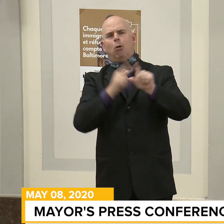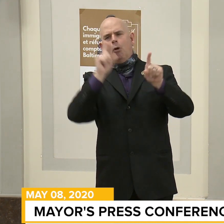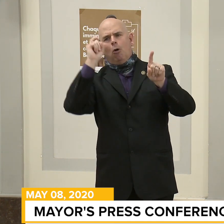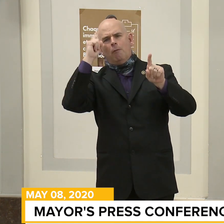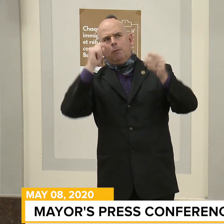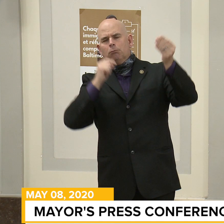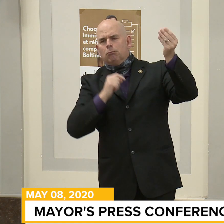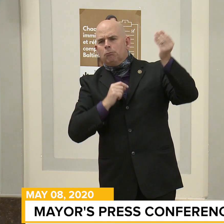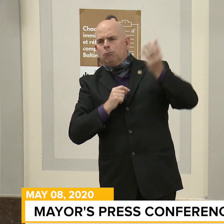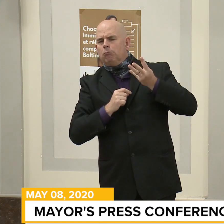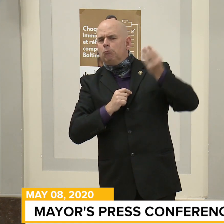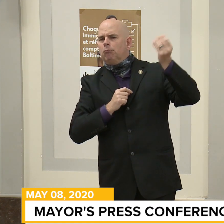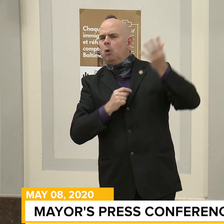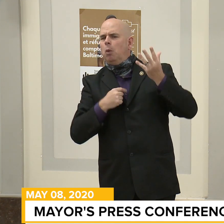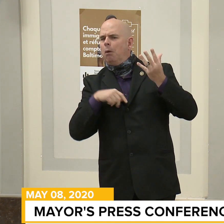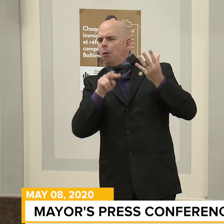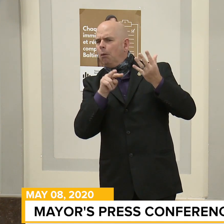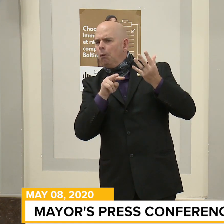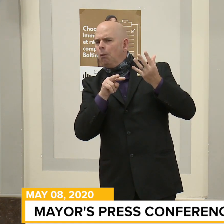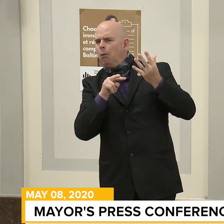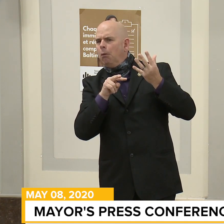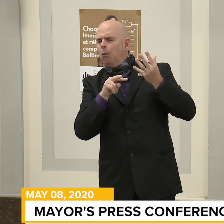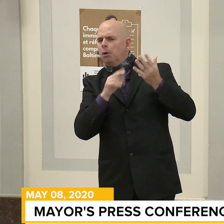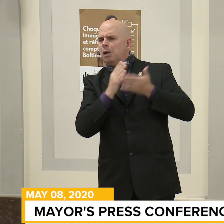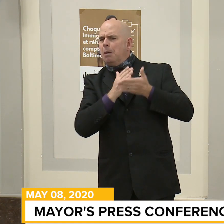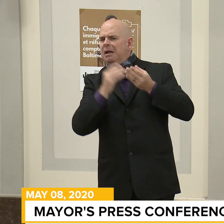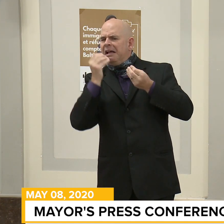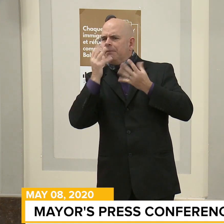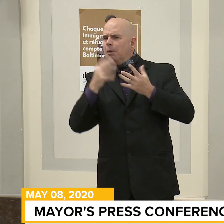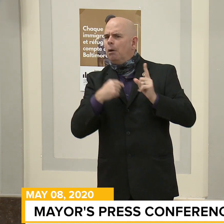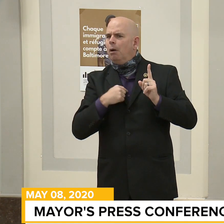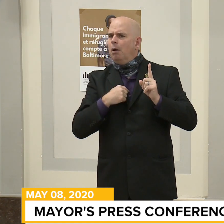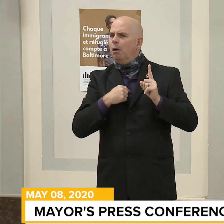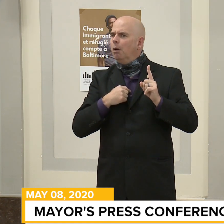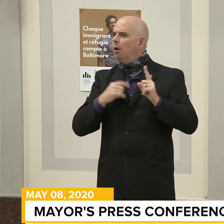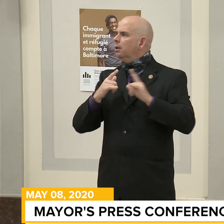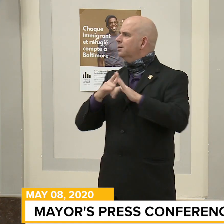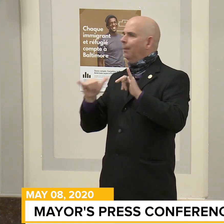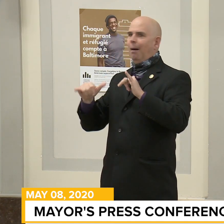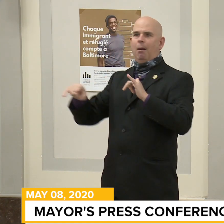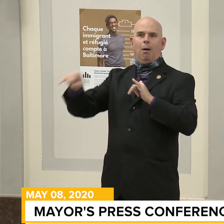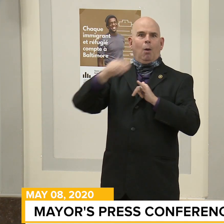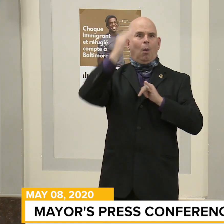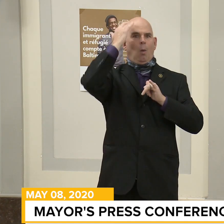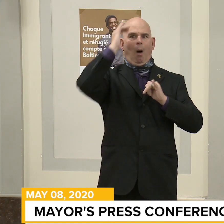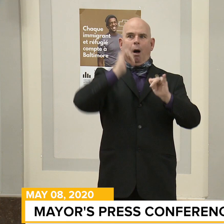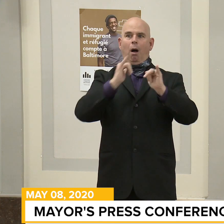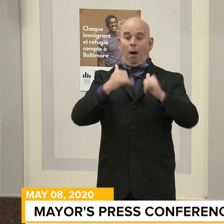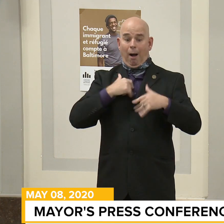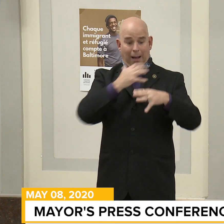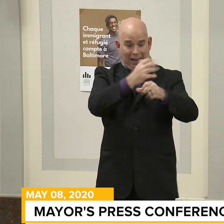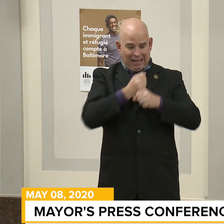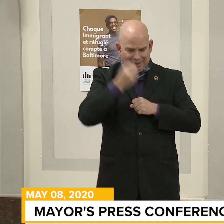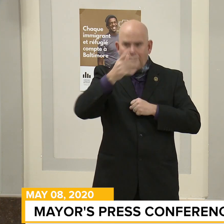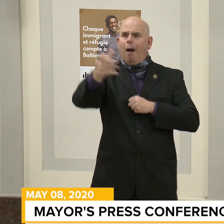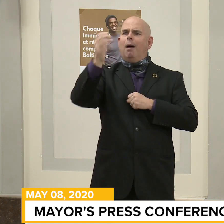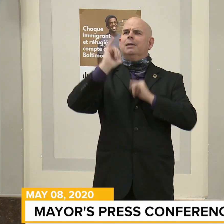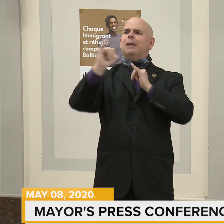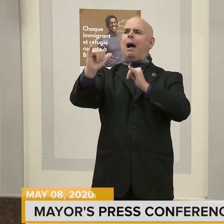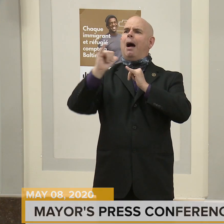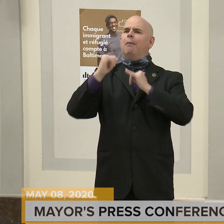you all find out, you know, which we already have spoken to his people that we want to be included